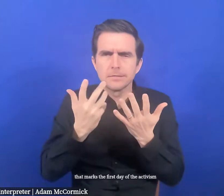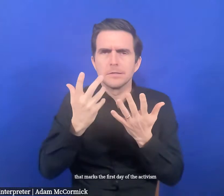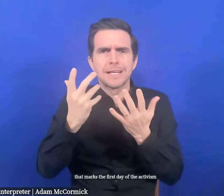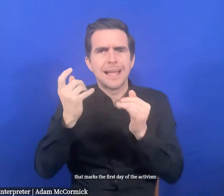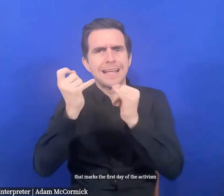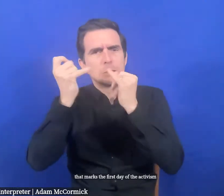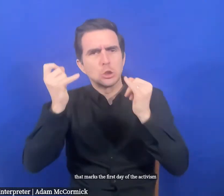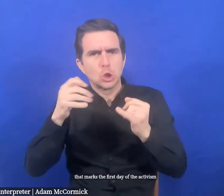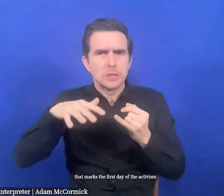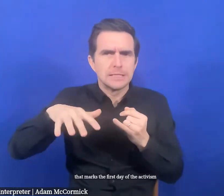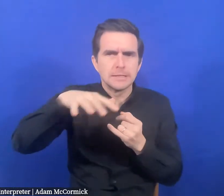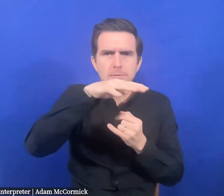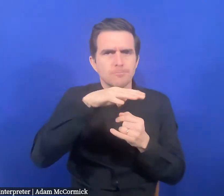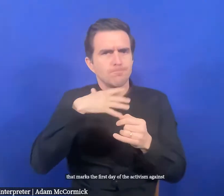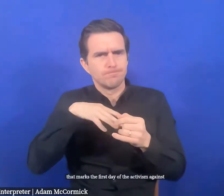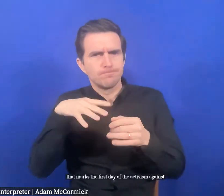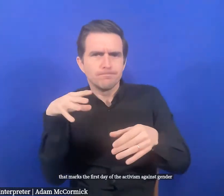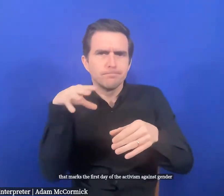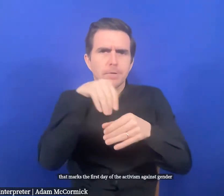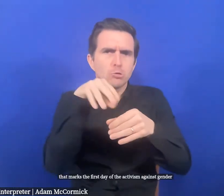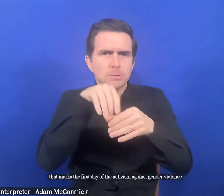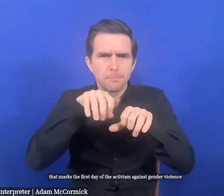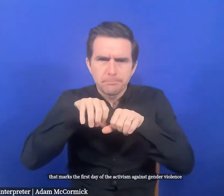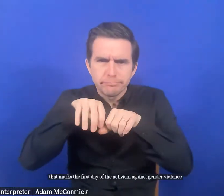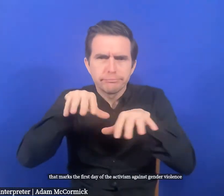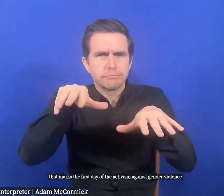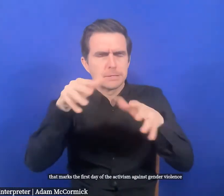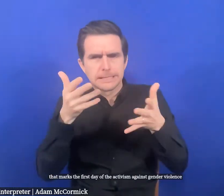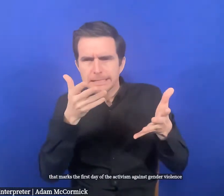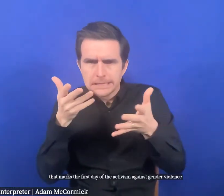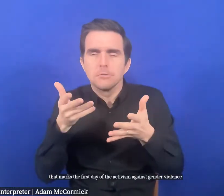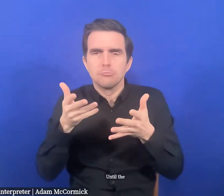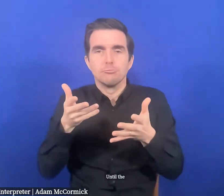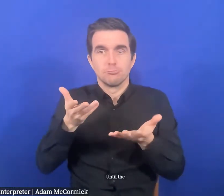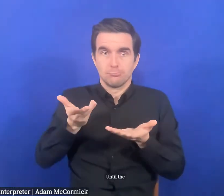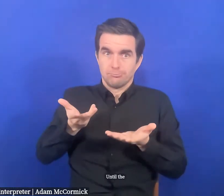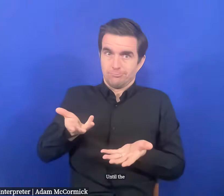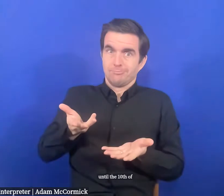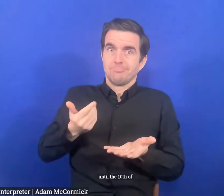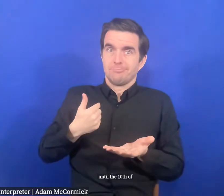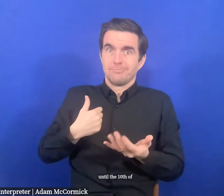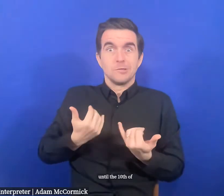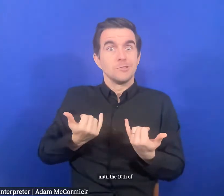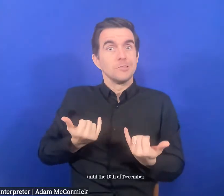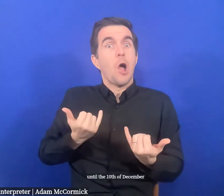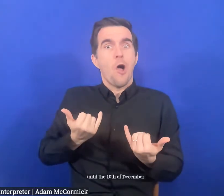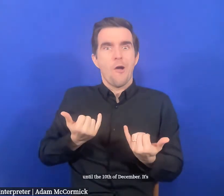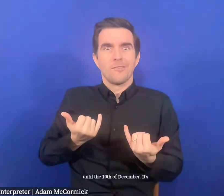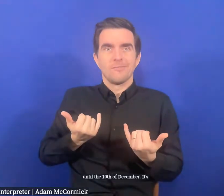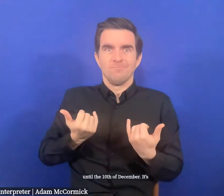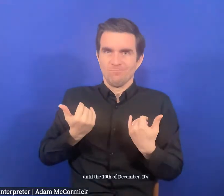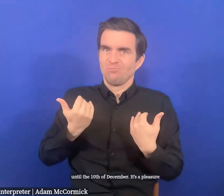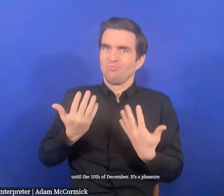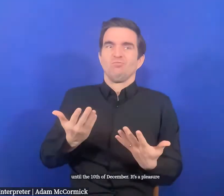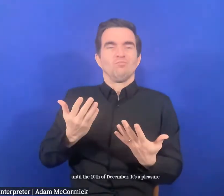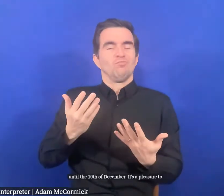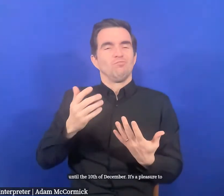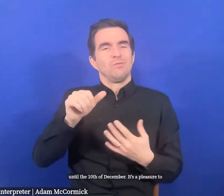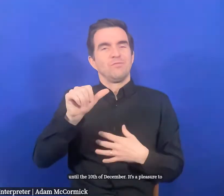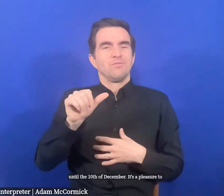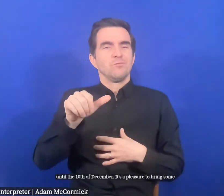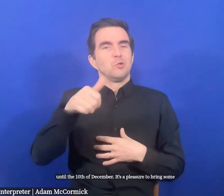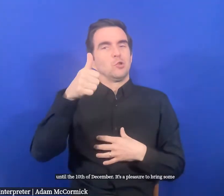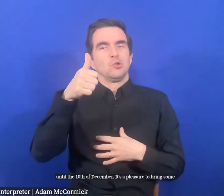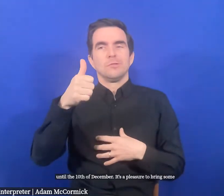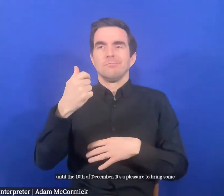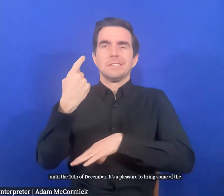against gender violence until the 10th of December. It's a pleasure to bring some of the